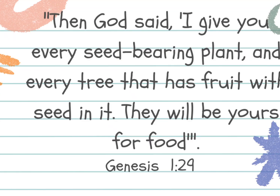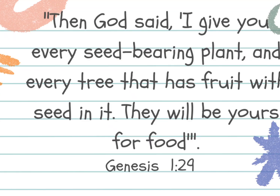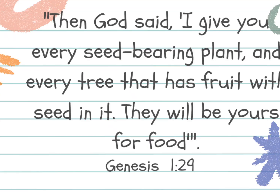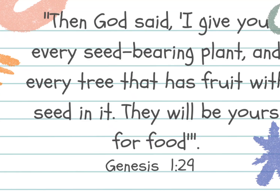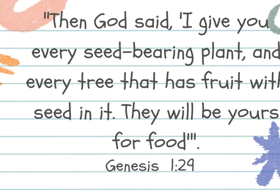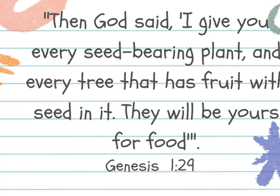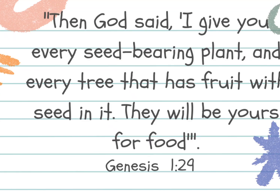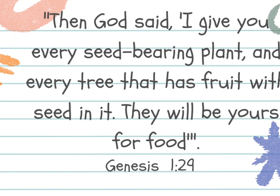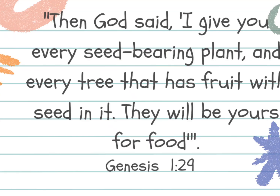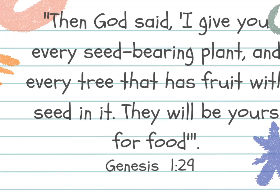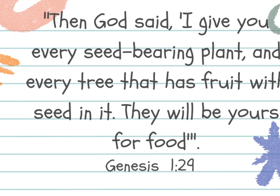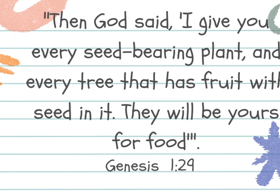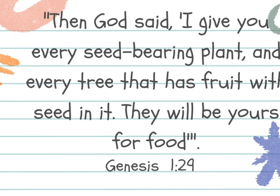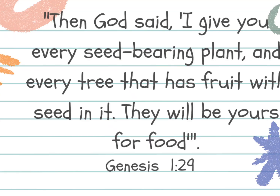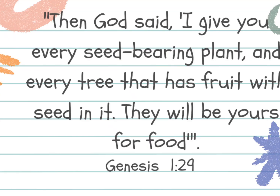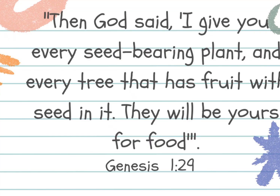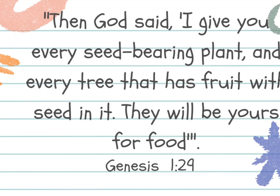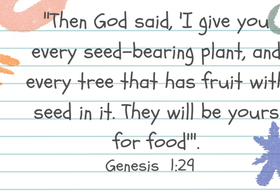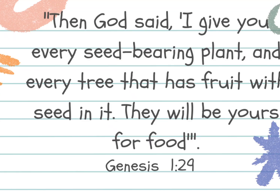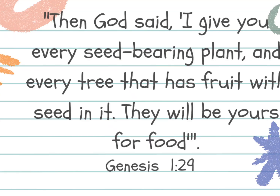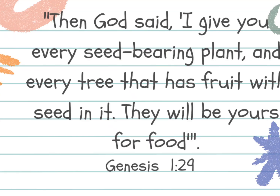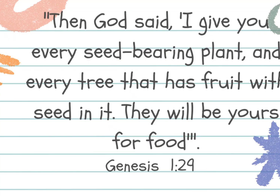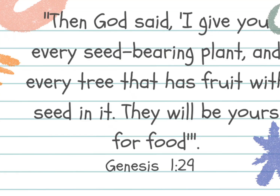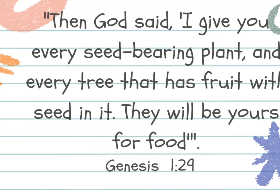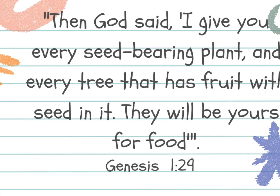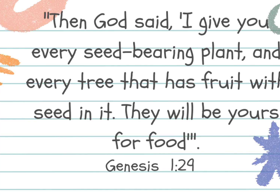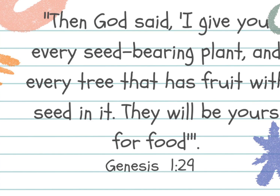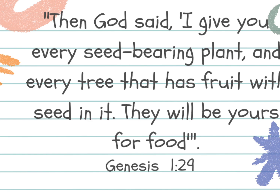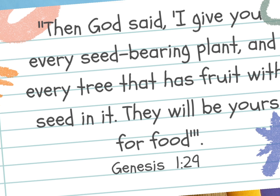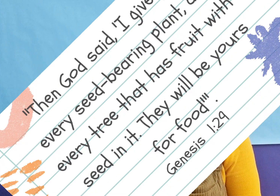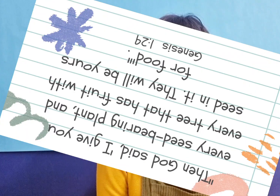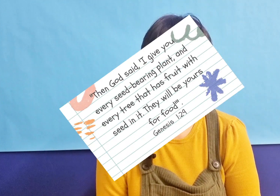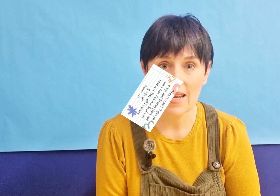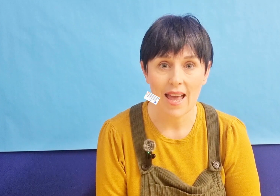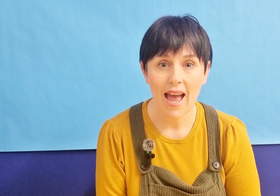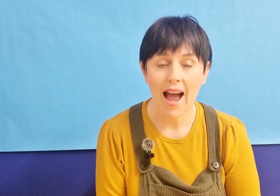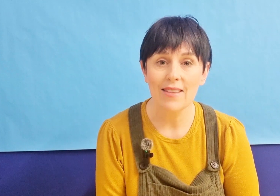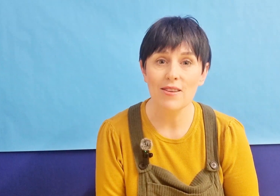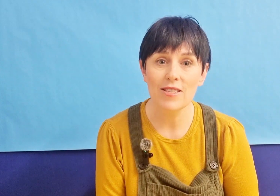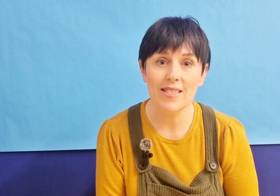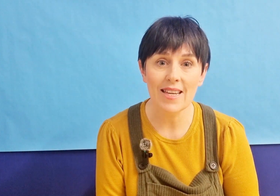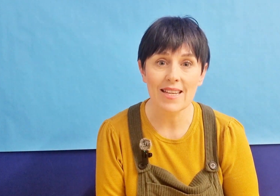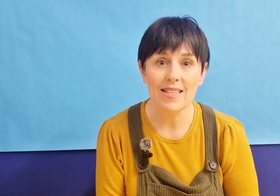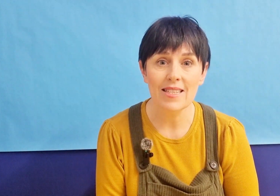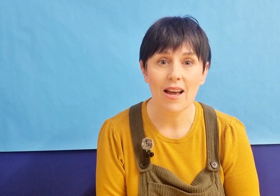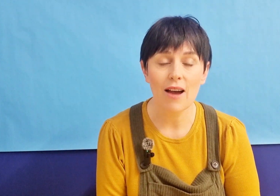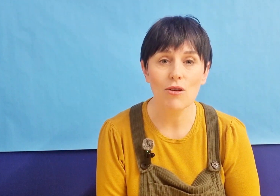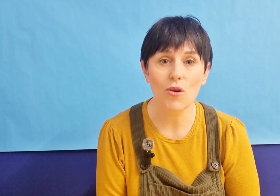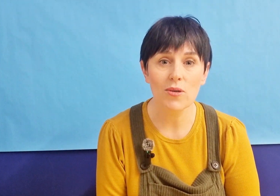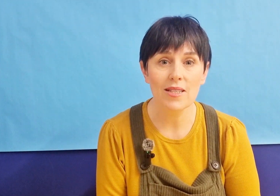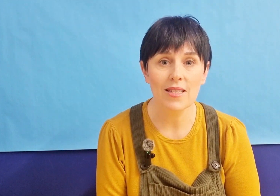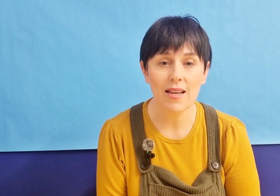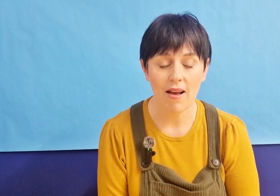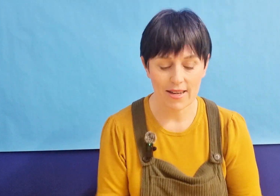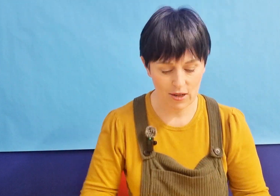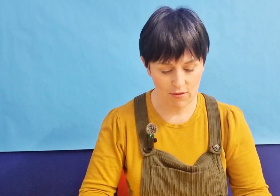seed-bearing fruits and all the trees that carry those seed-bearing fruits. And the seeds are according to the kind of the